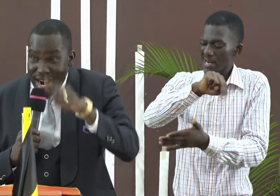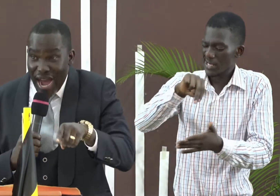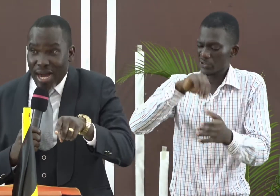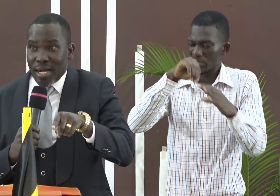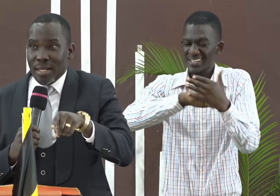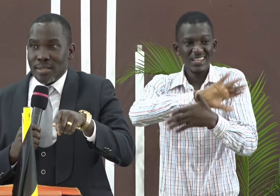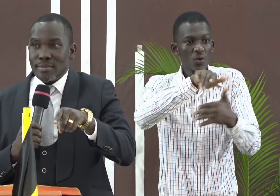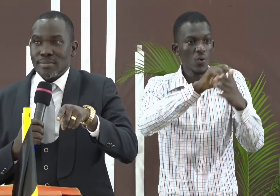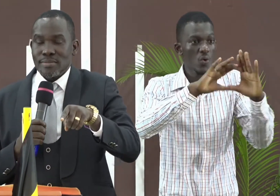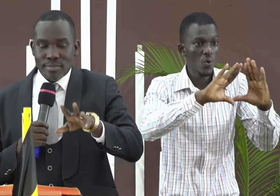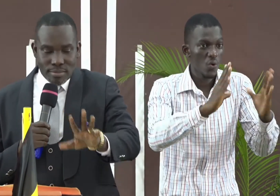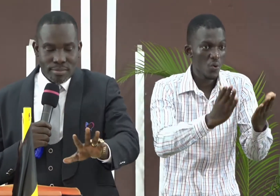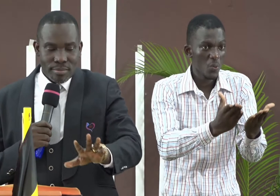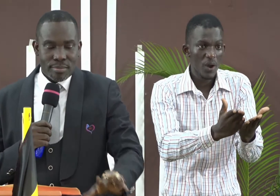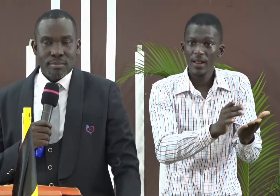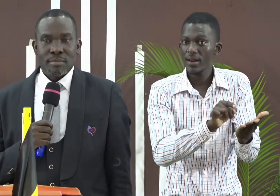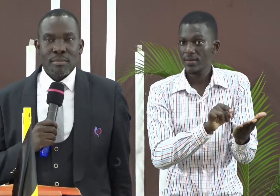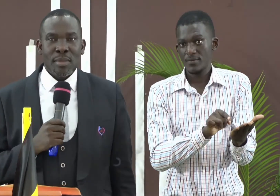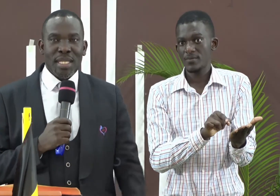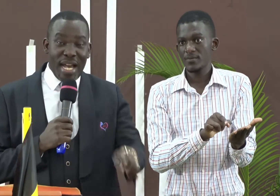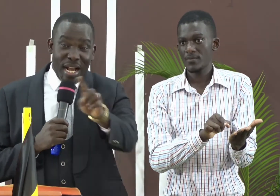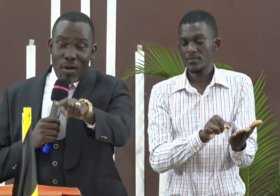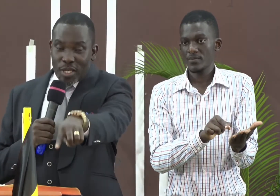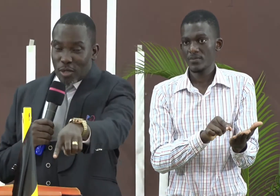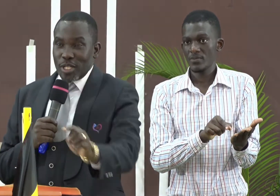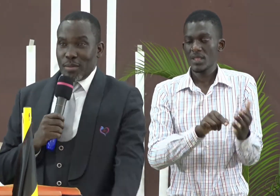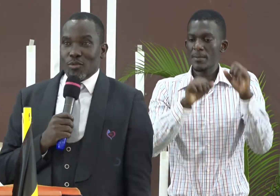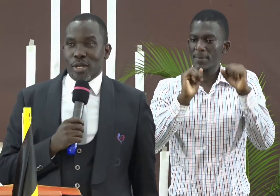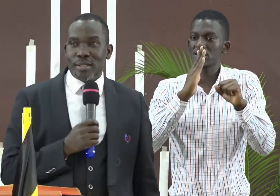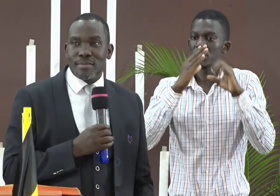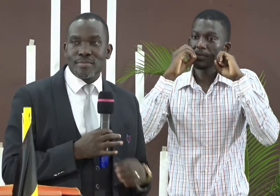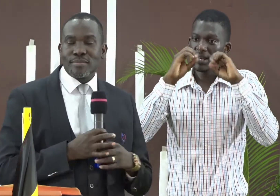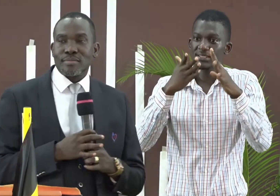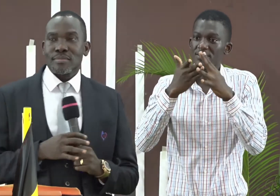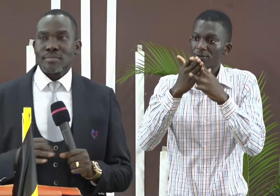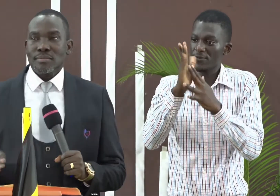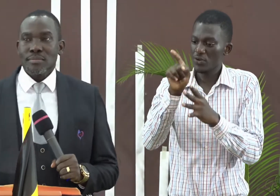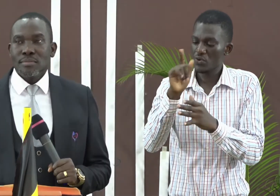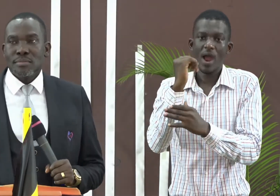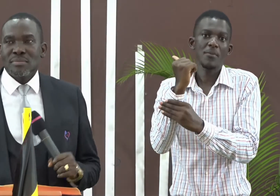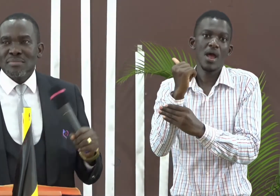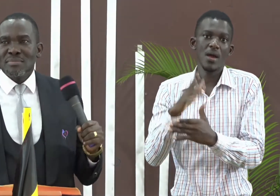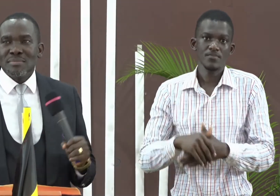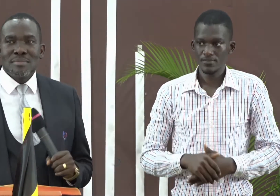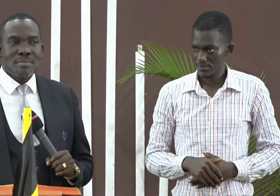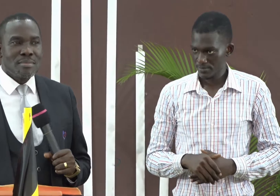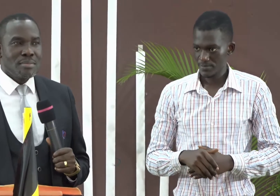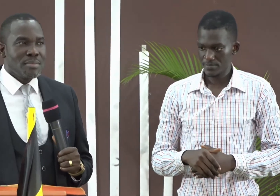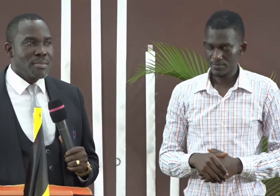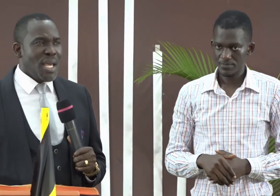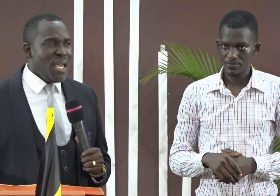voice, all nations in the whole world, I will bless them through